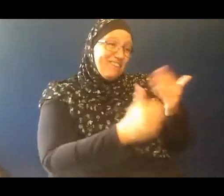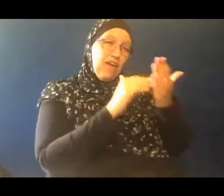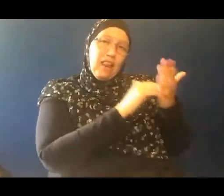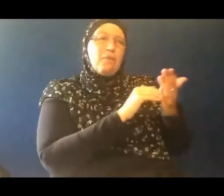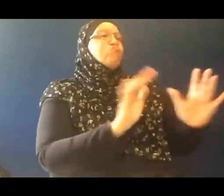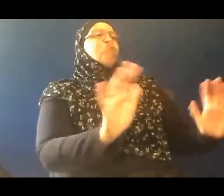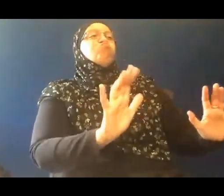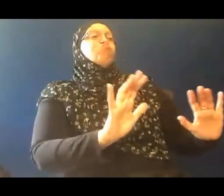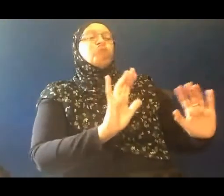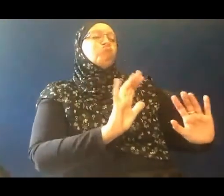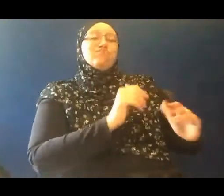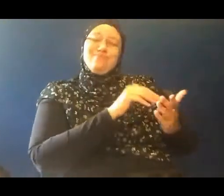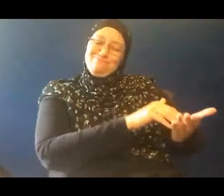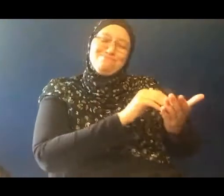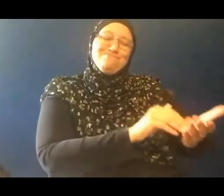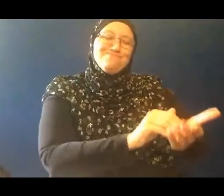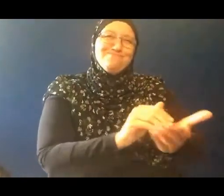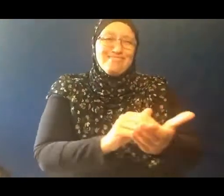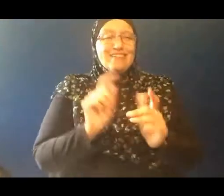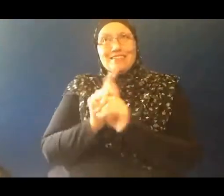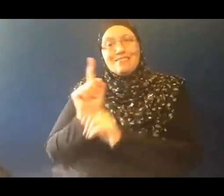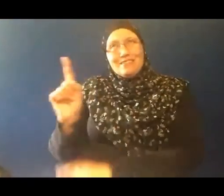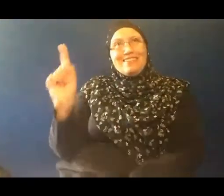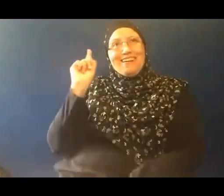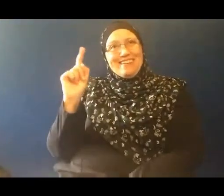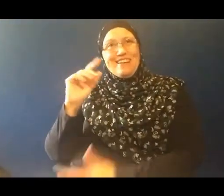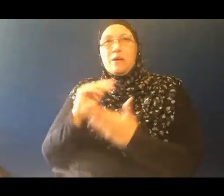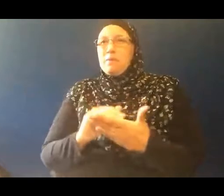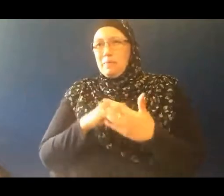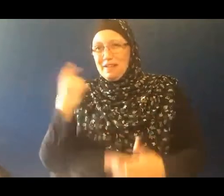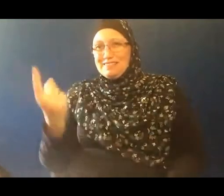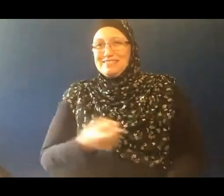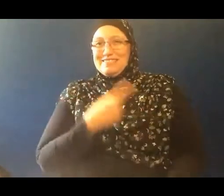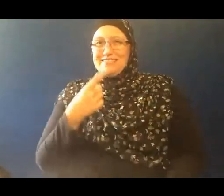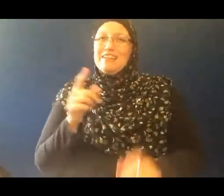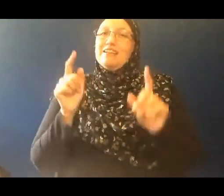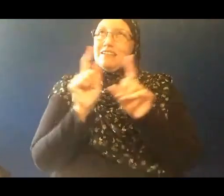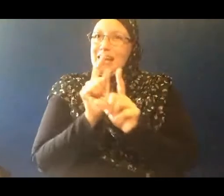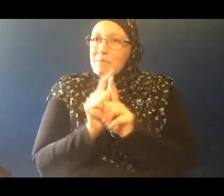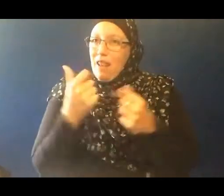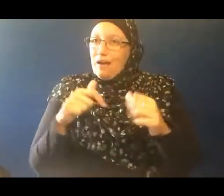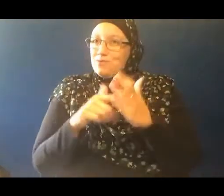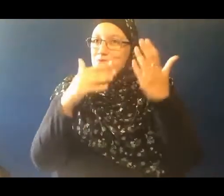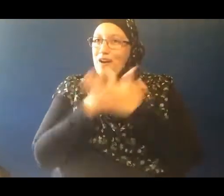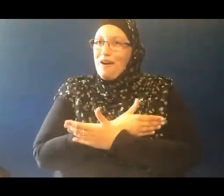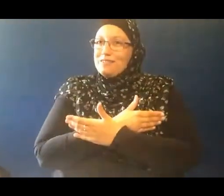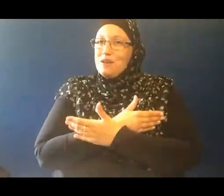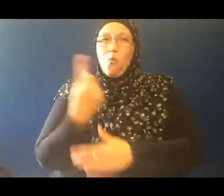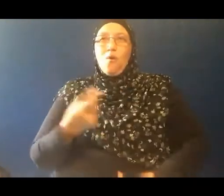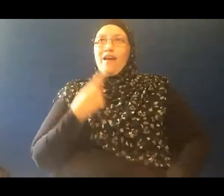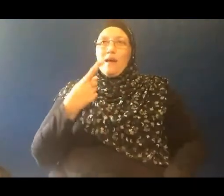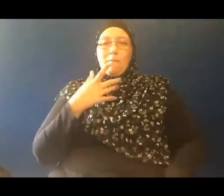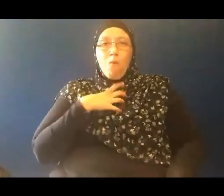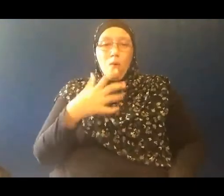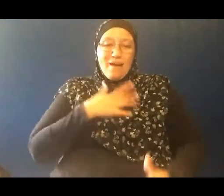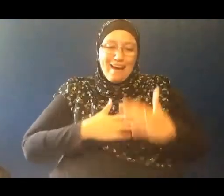God. Likewise, in the story of tonight, the more patient you are, the nearer you are to the